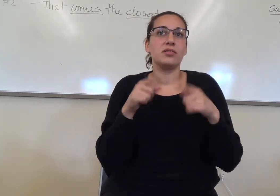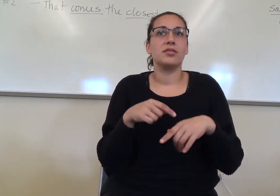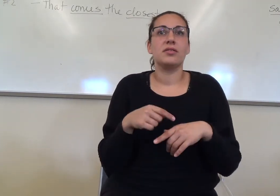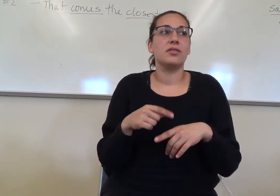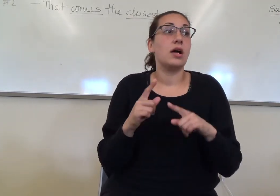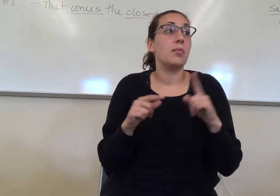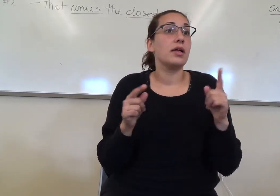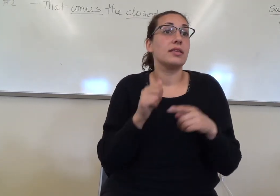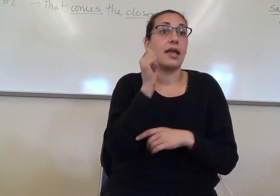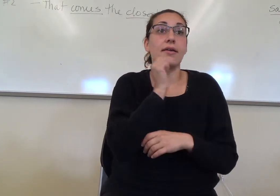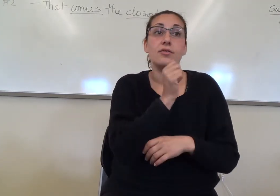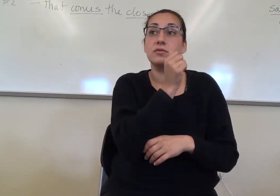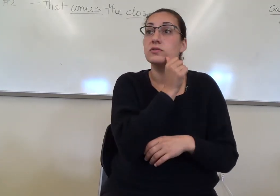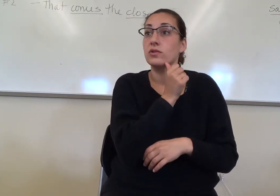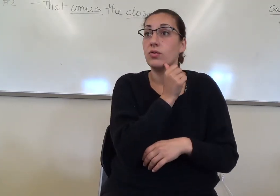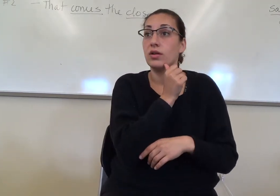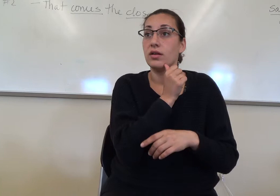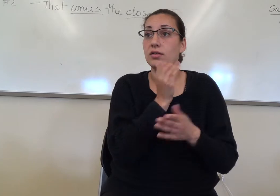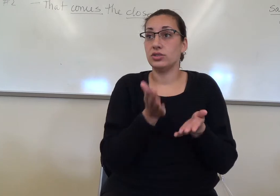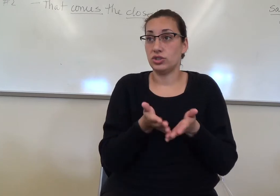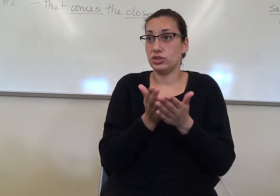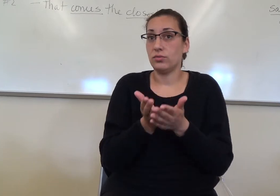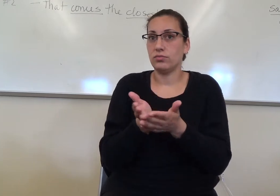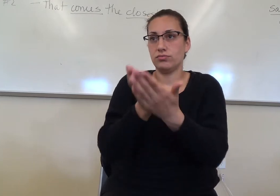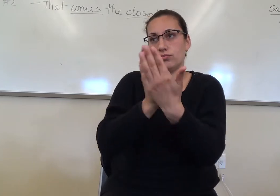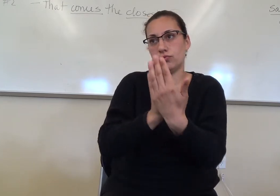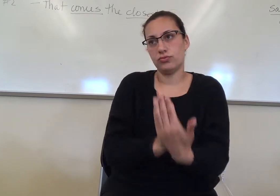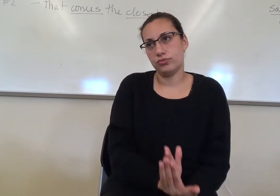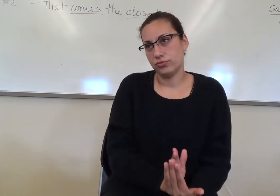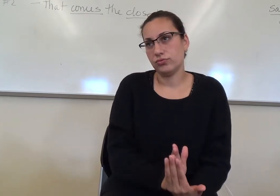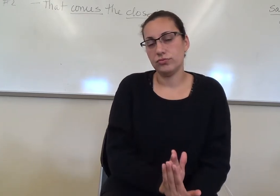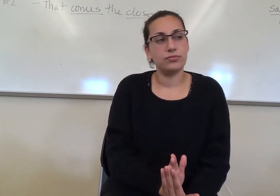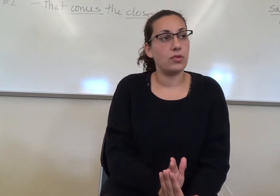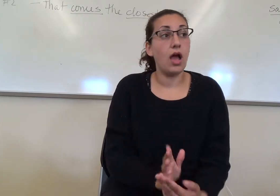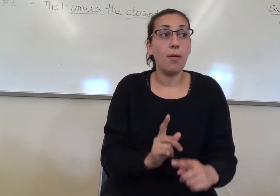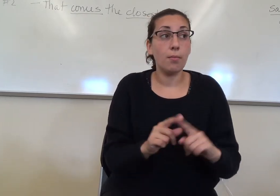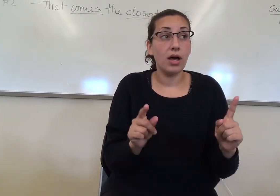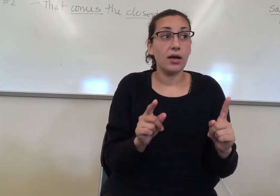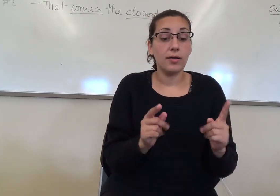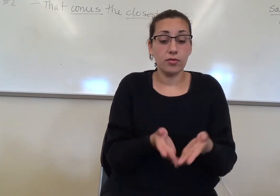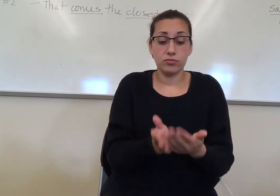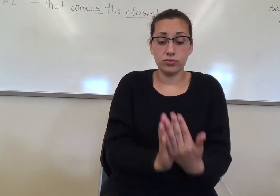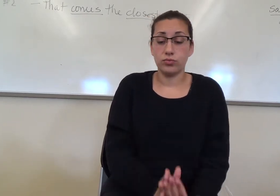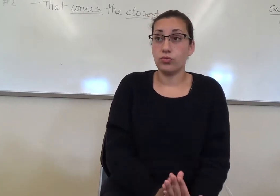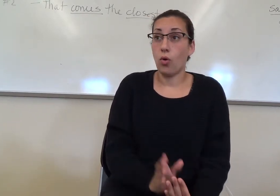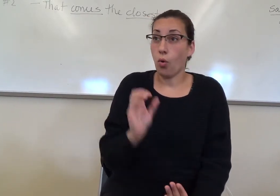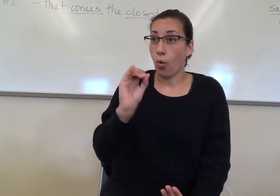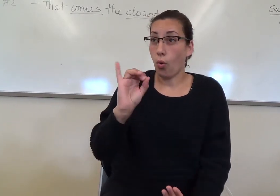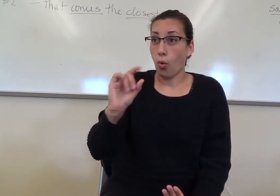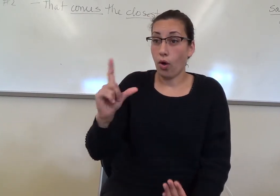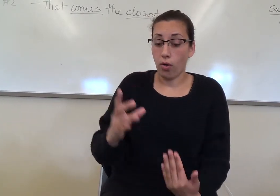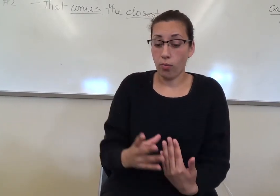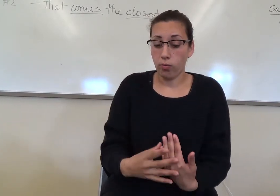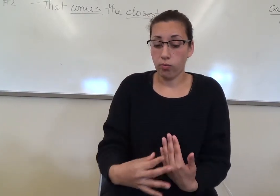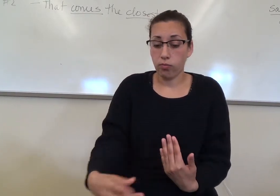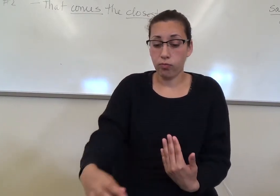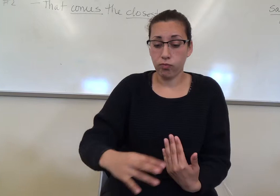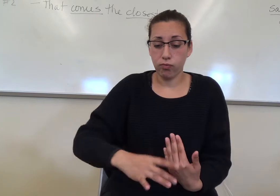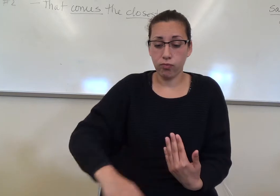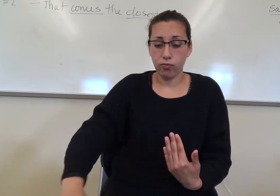still, it got sunk, and it's been leaking oil for all those years. A little